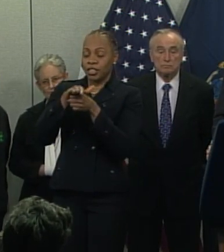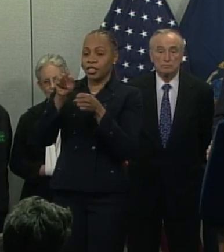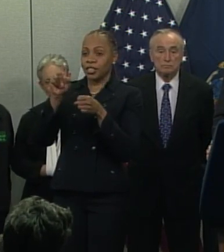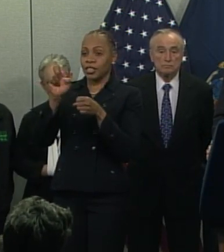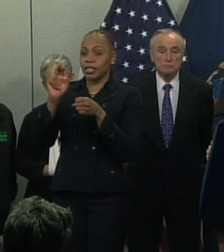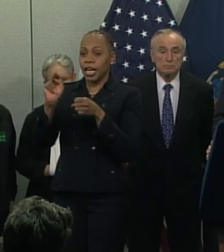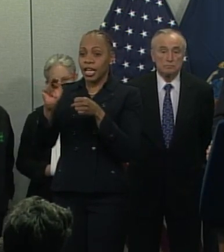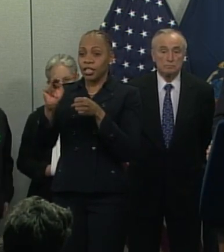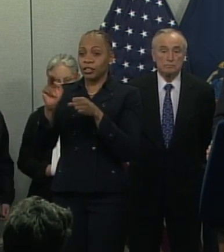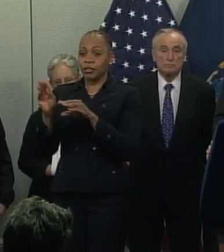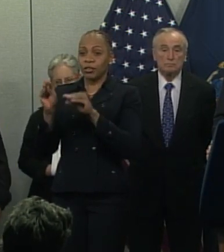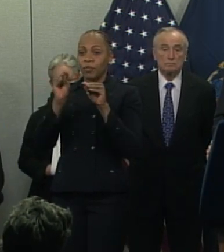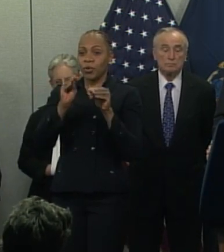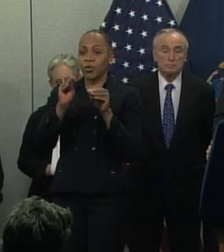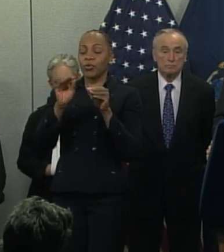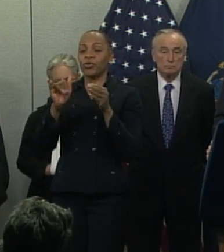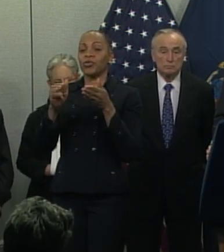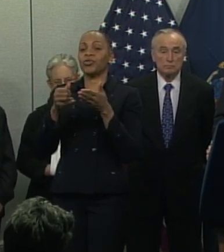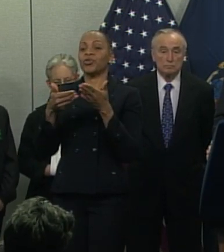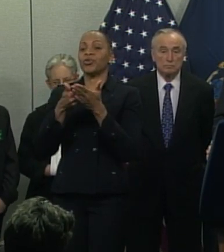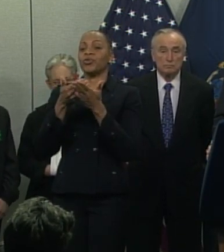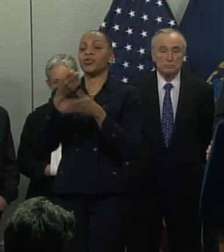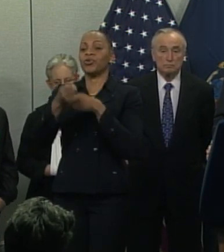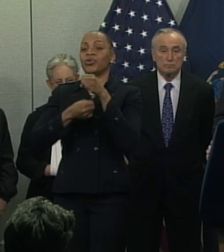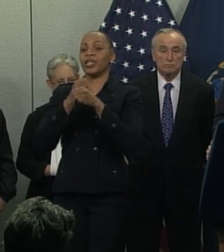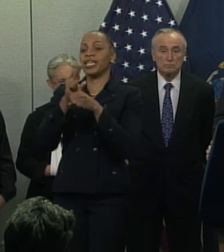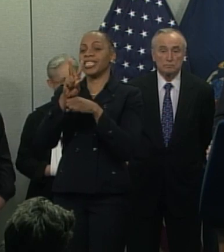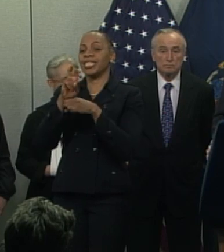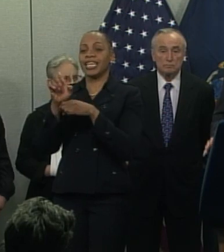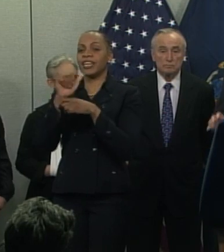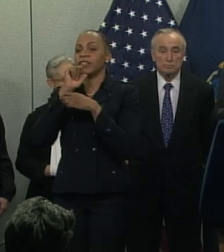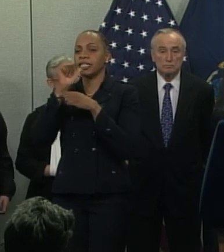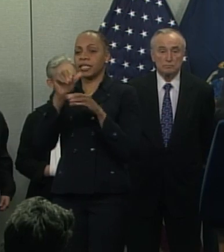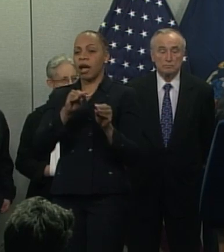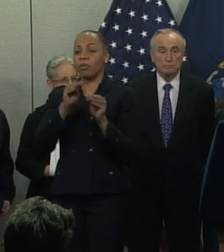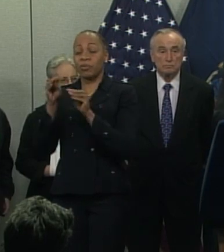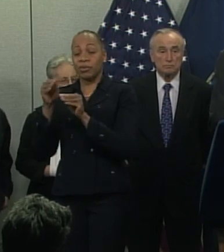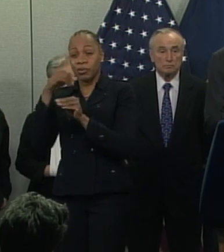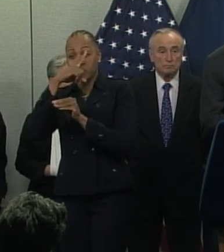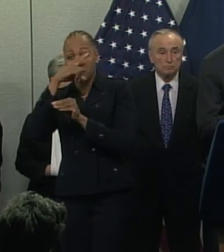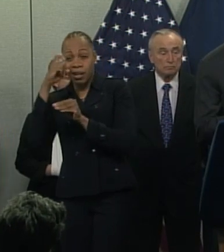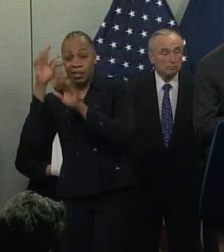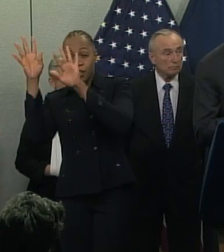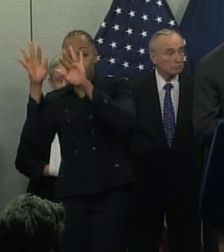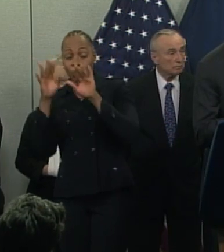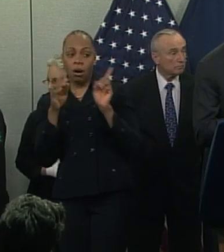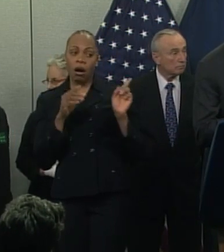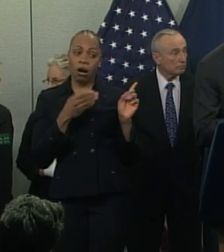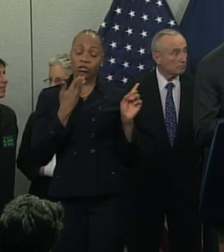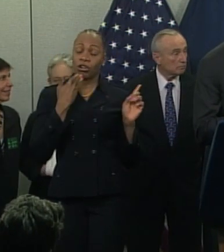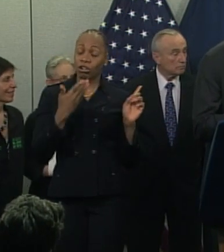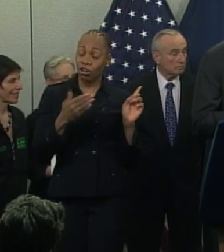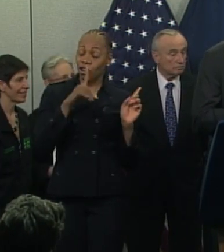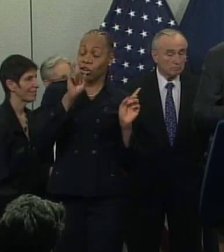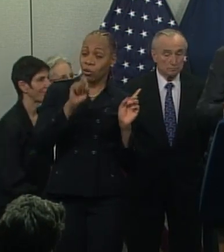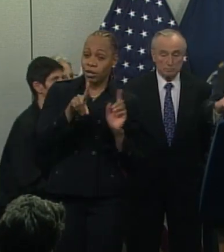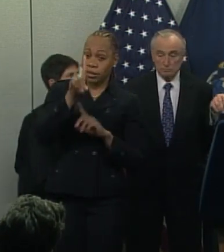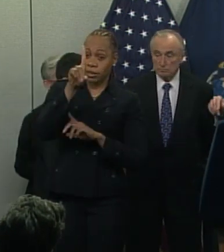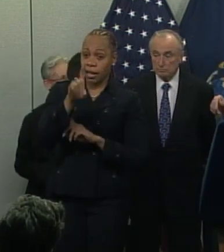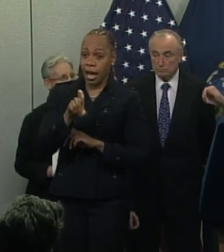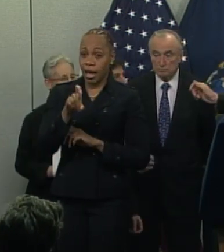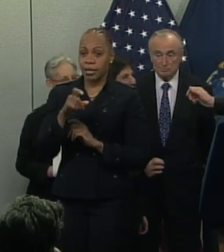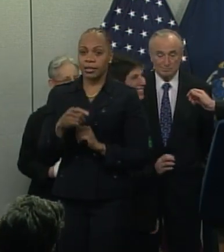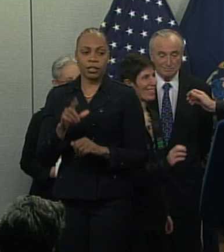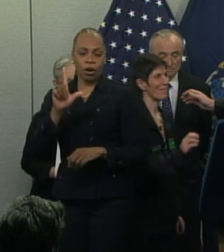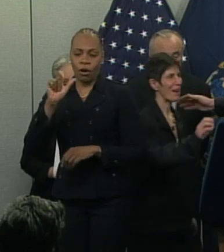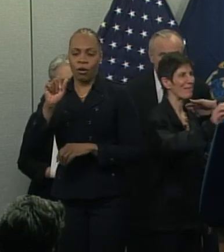New Year's Eve celebration. They still haven't been put back. Is that because of the storm? That's a great question. I don't know.